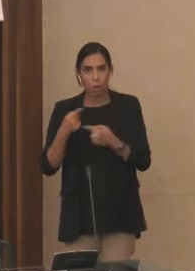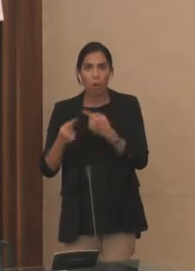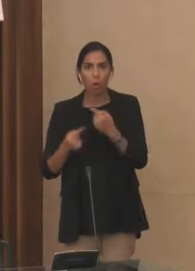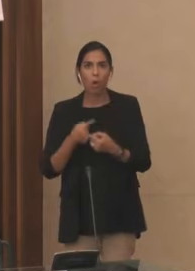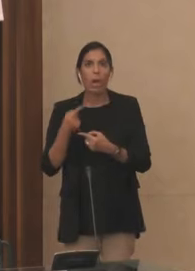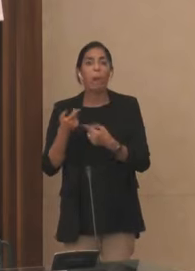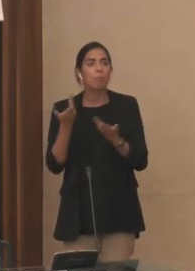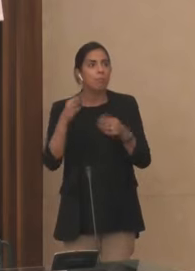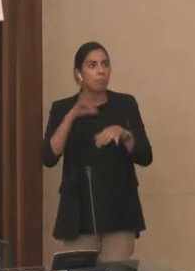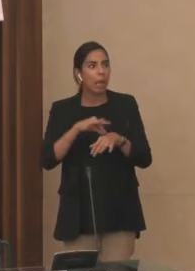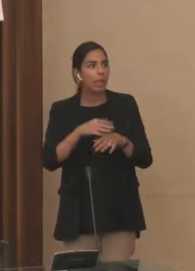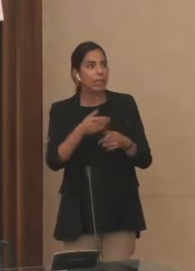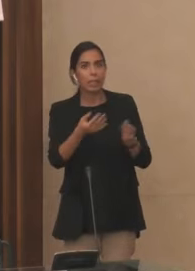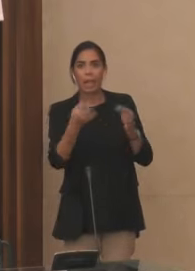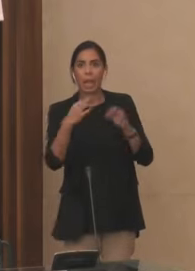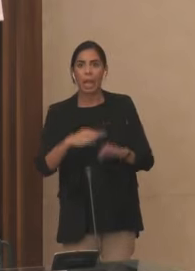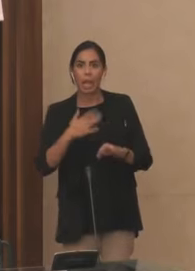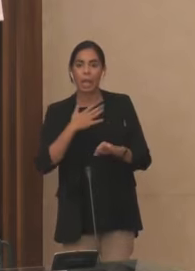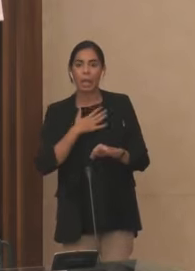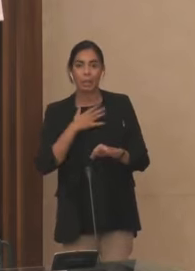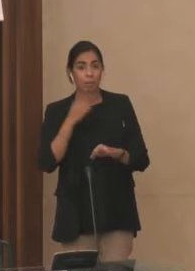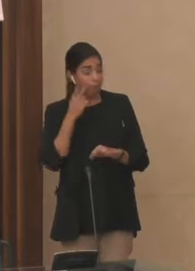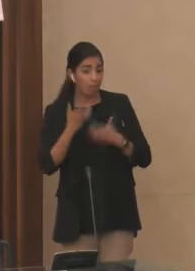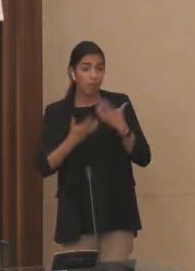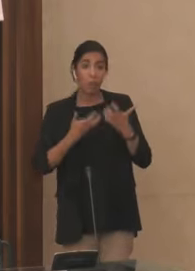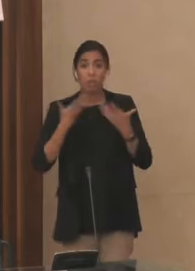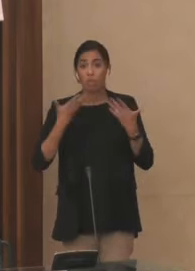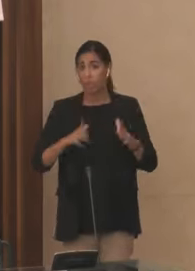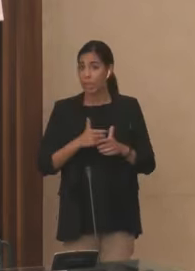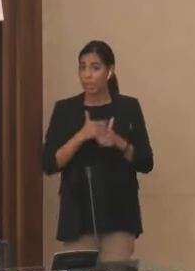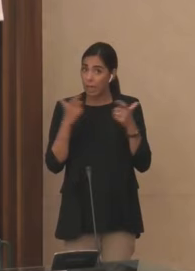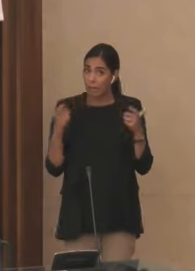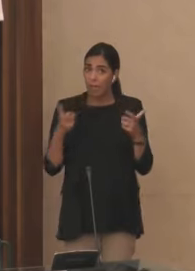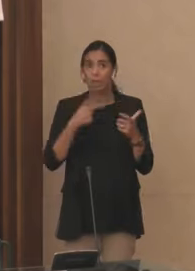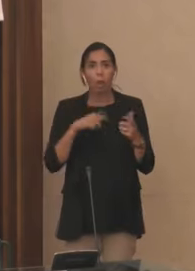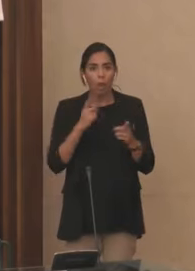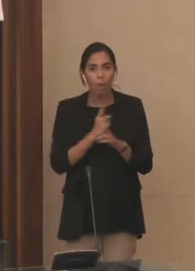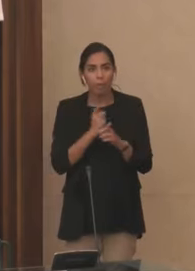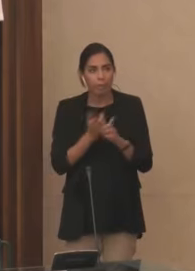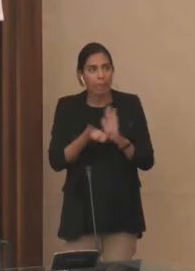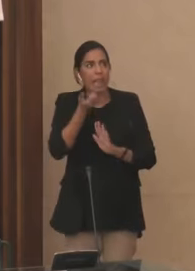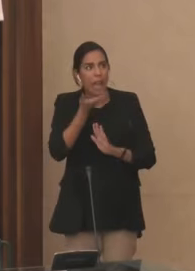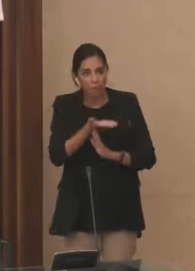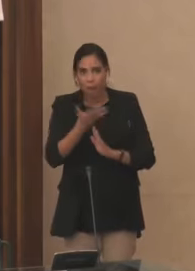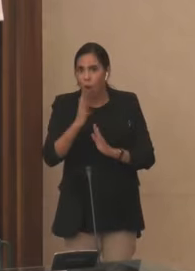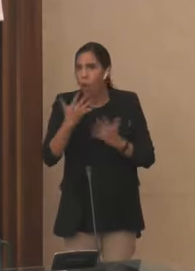fight against death. It's different.